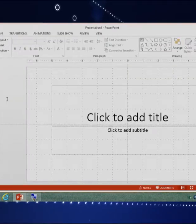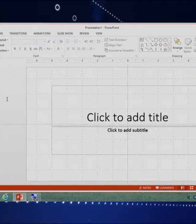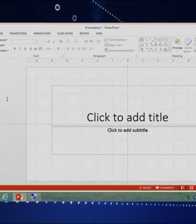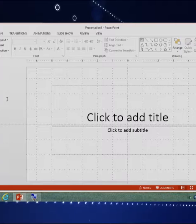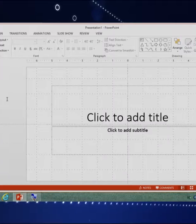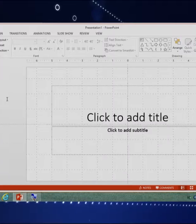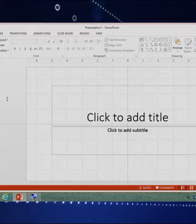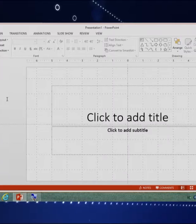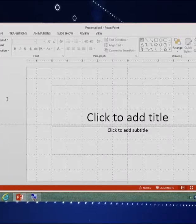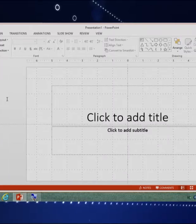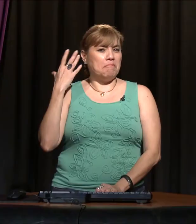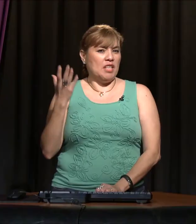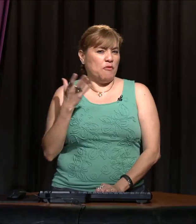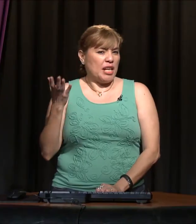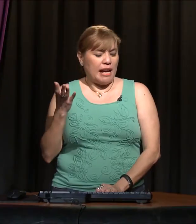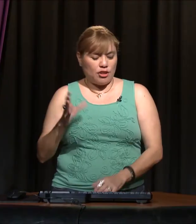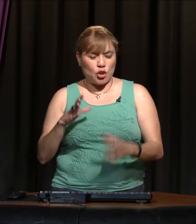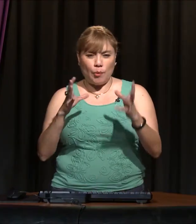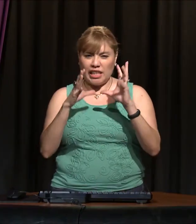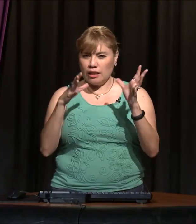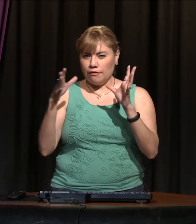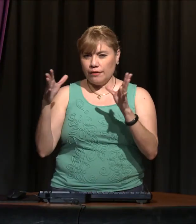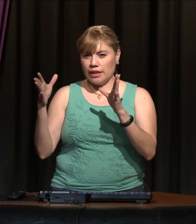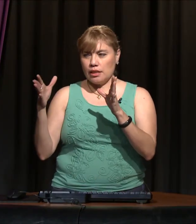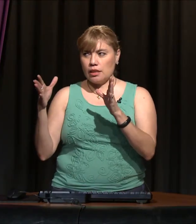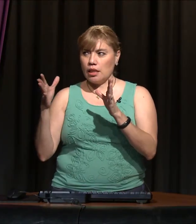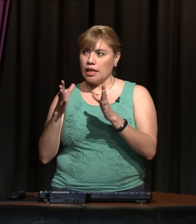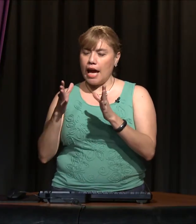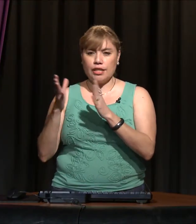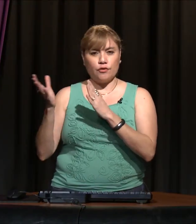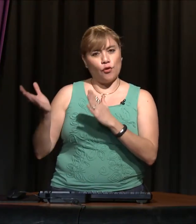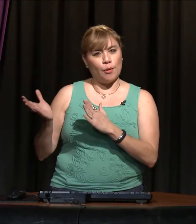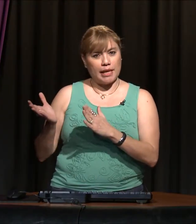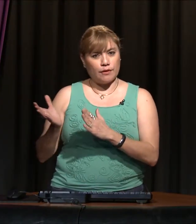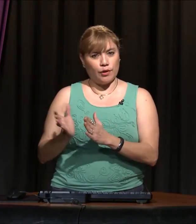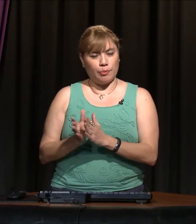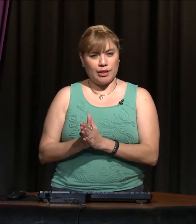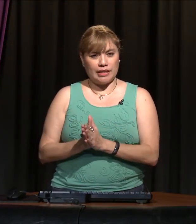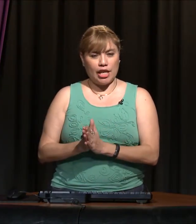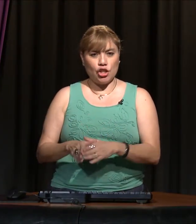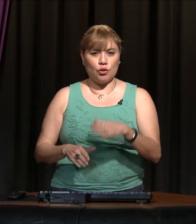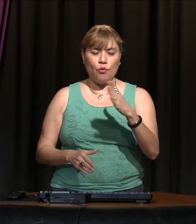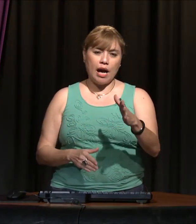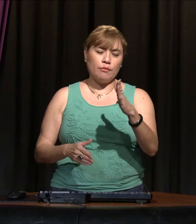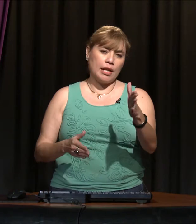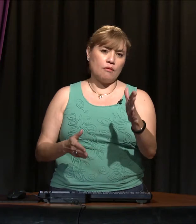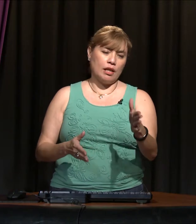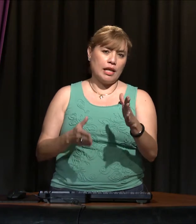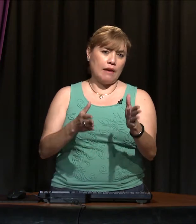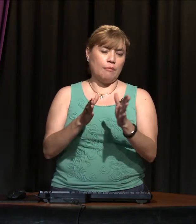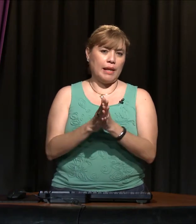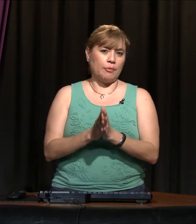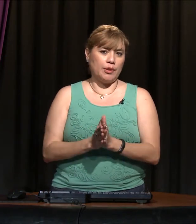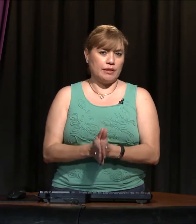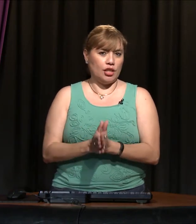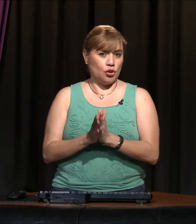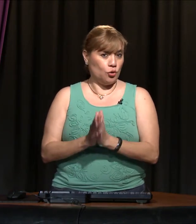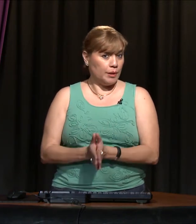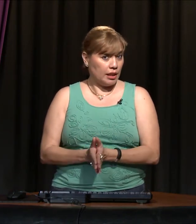You may think if we have so many different nice formats for a presentation, why would I want to have a blank presentation to begin